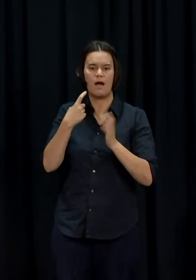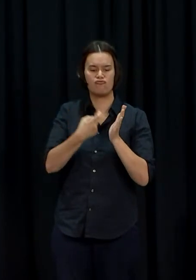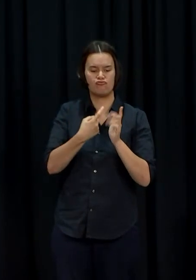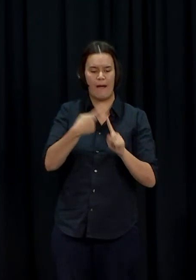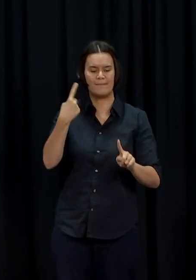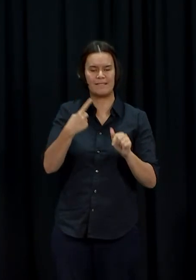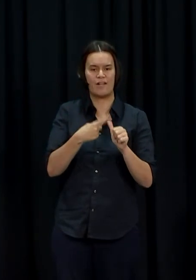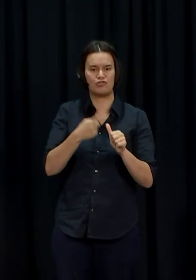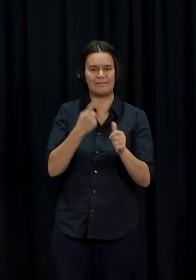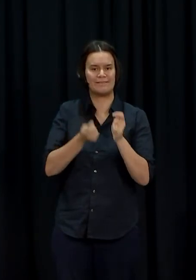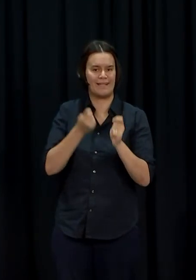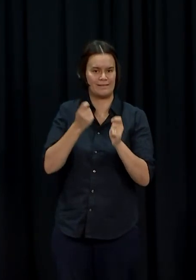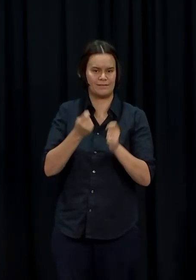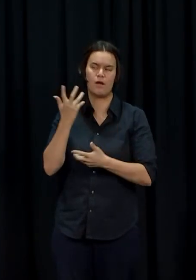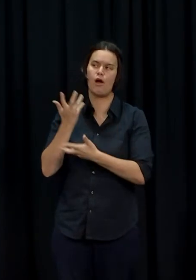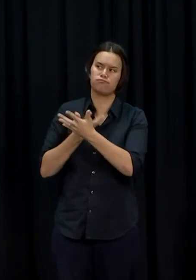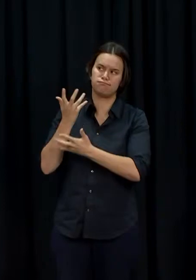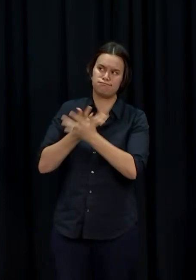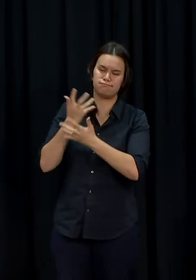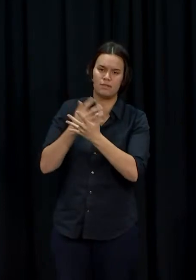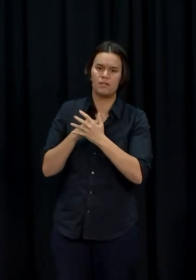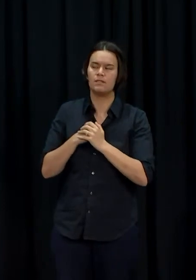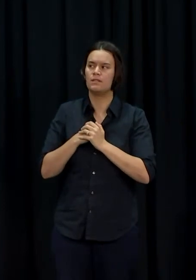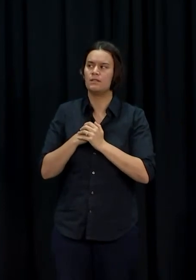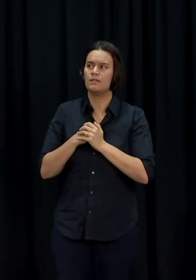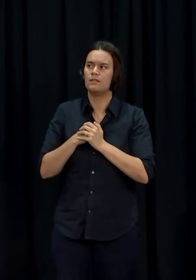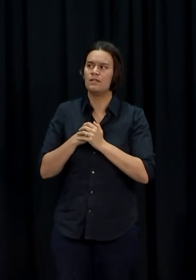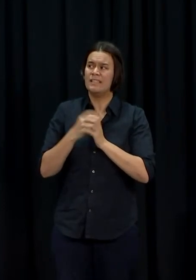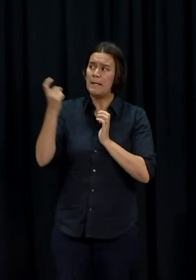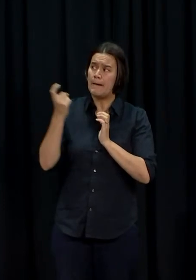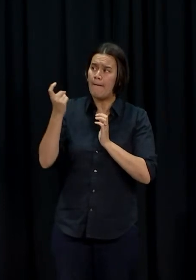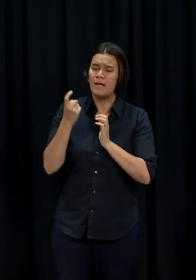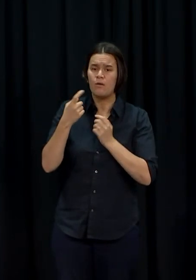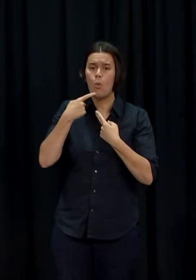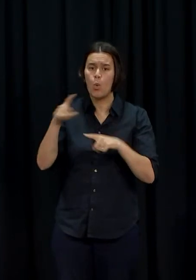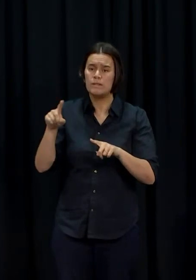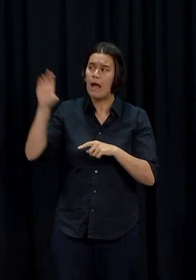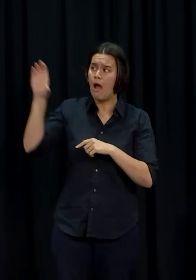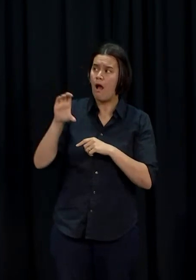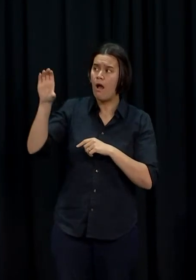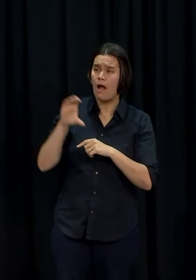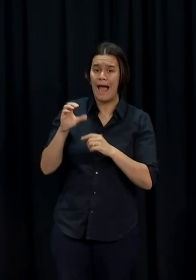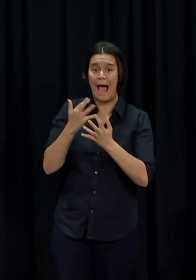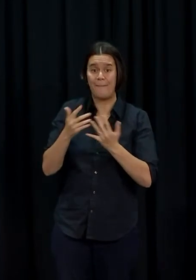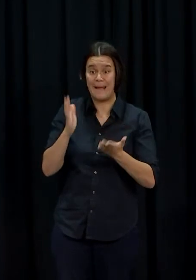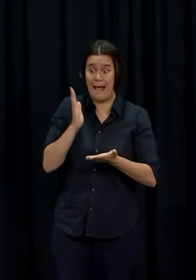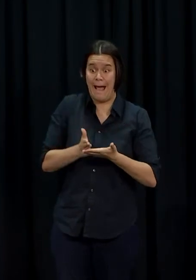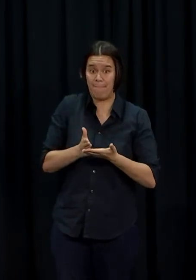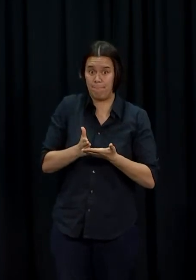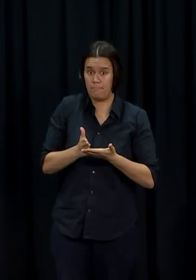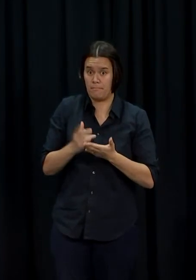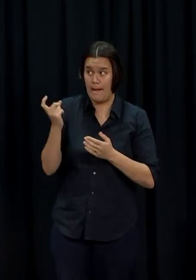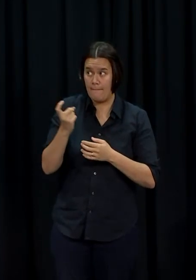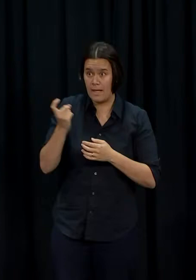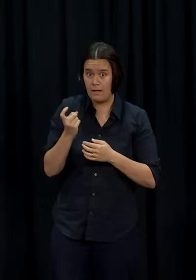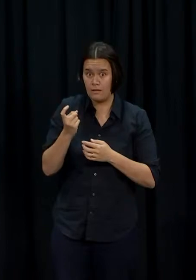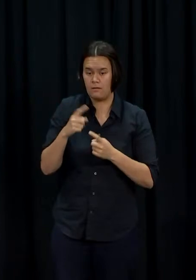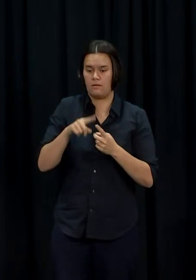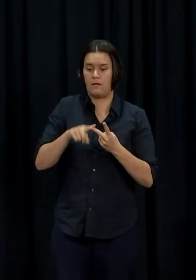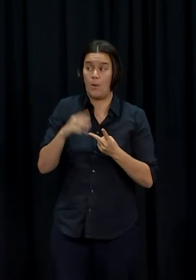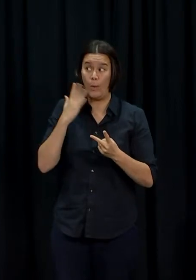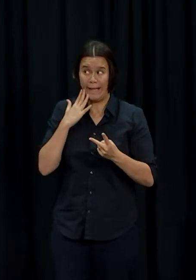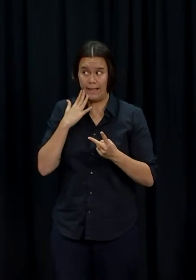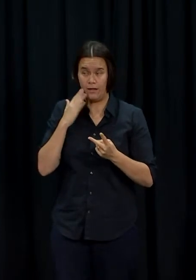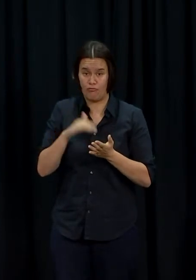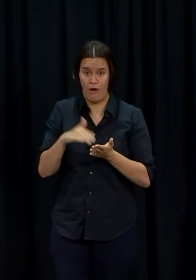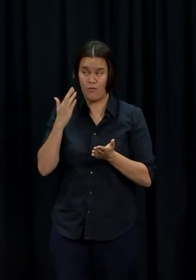certainty as possible about how much of those forward orders would be delivered and the timing of those between now and the end of February. During